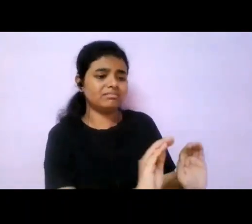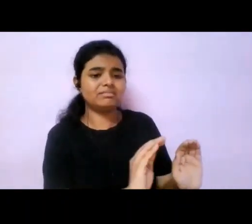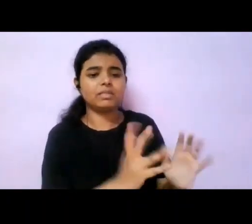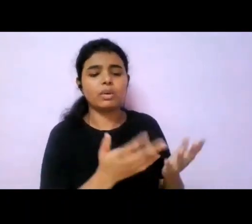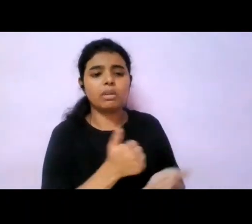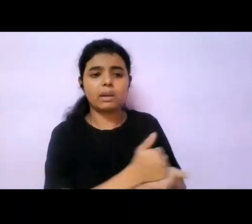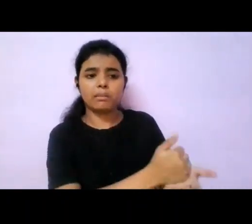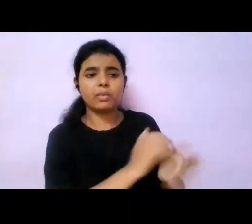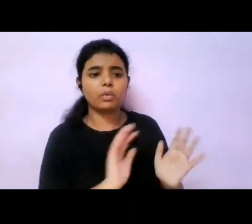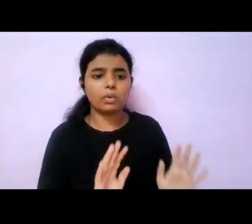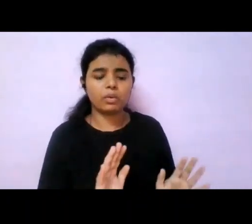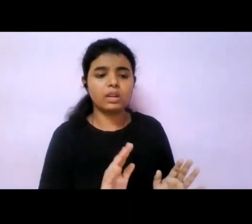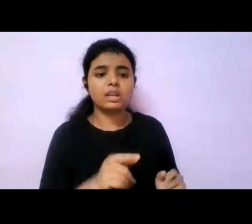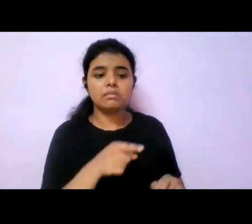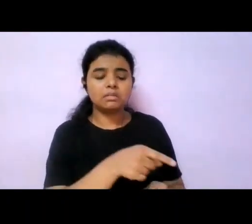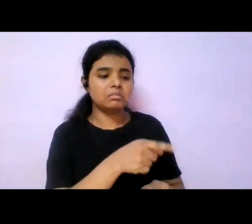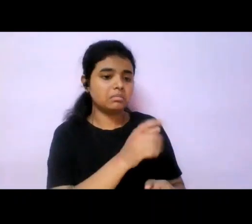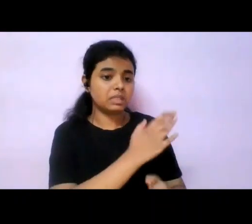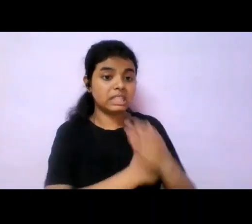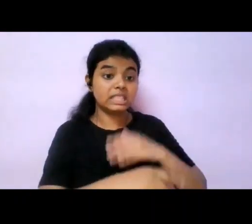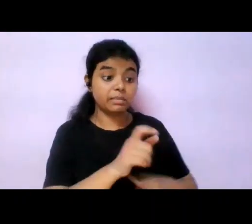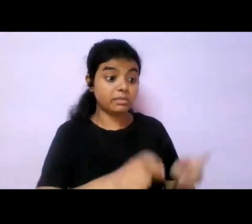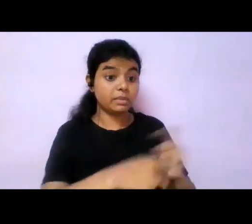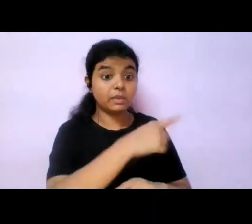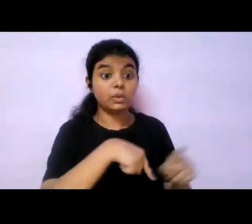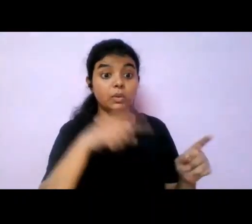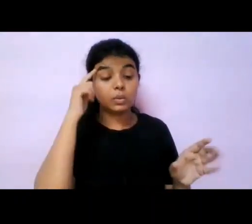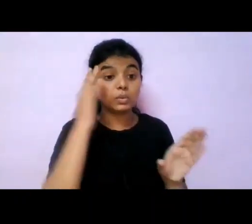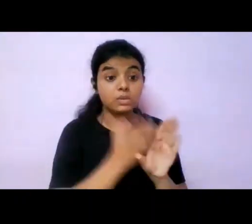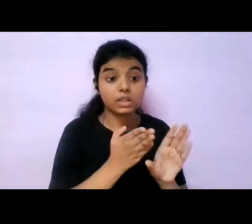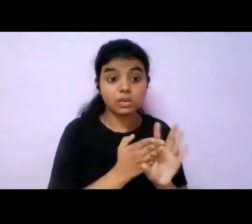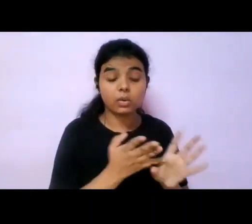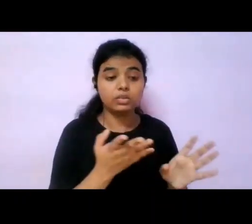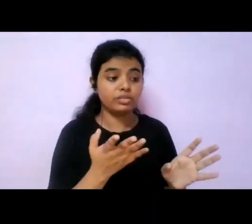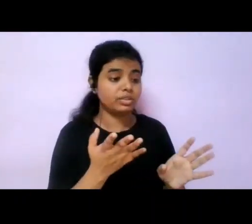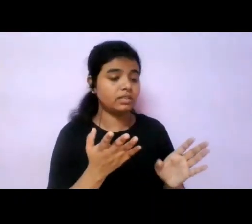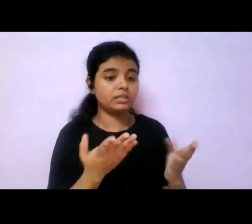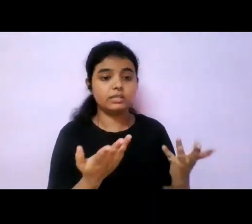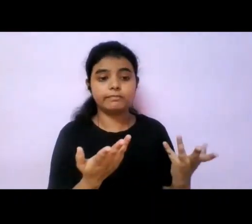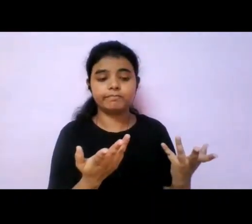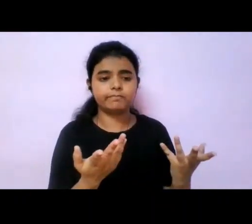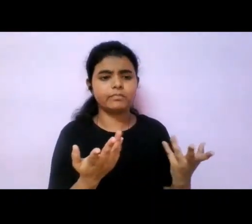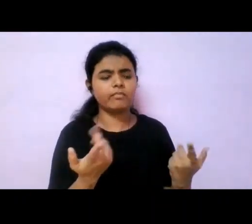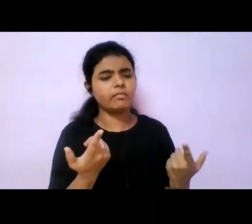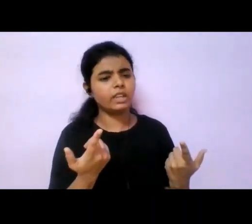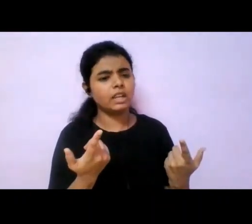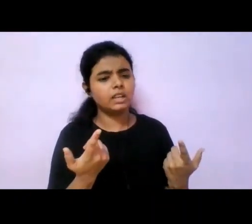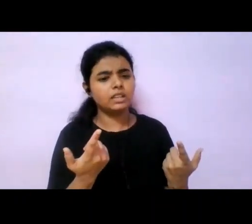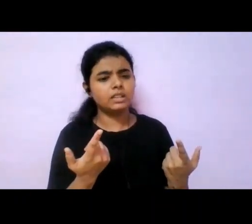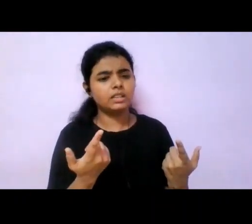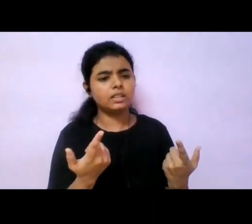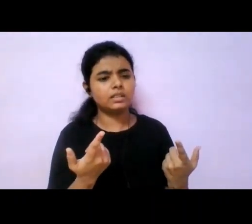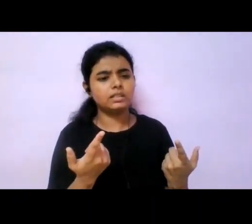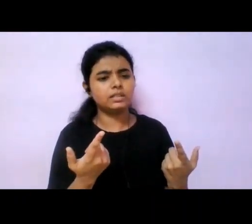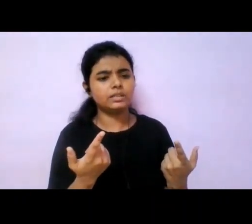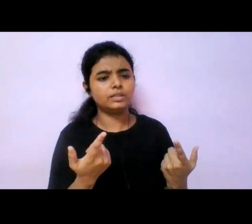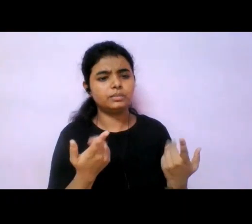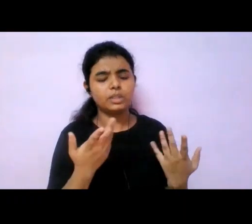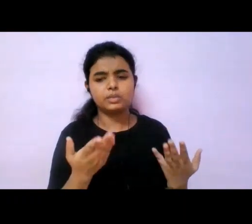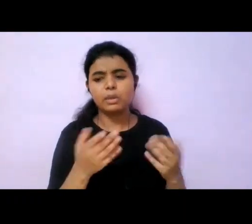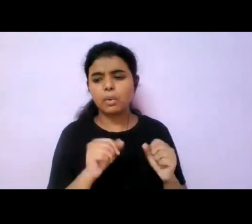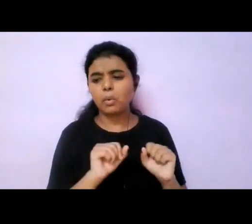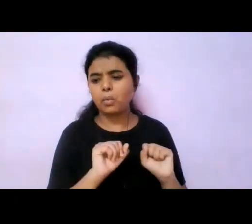disability psychology, it rarely kind of enters that